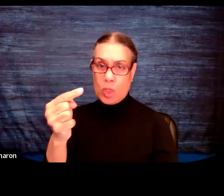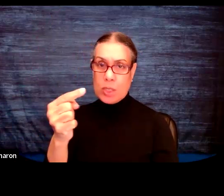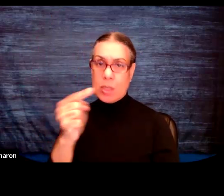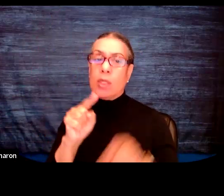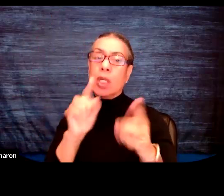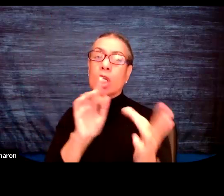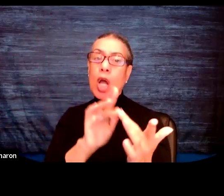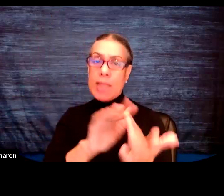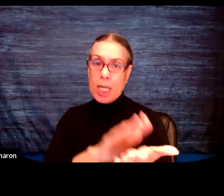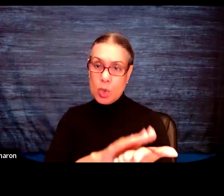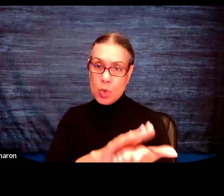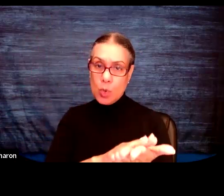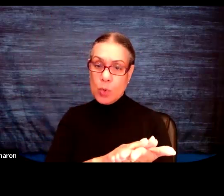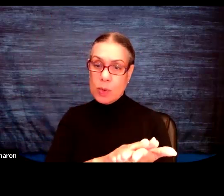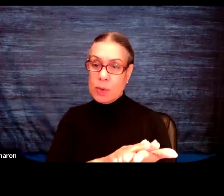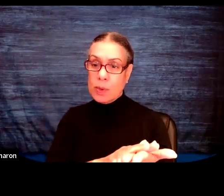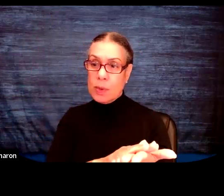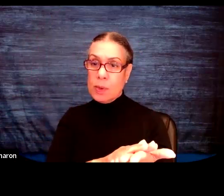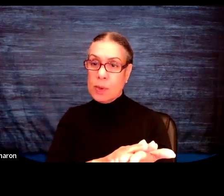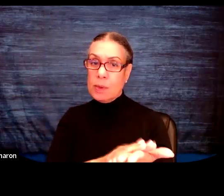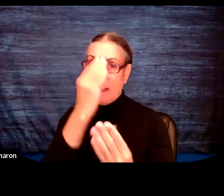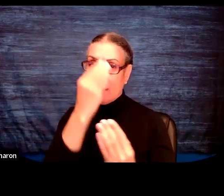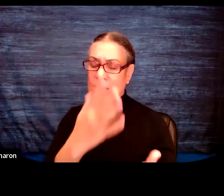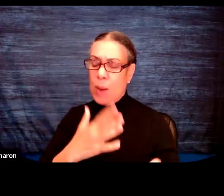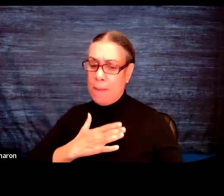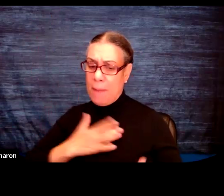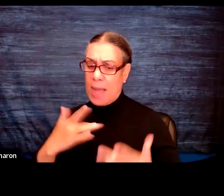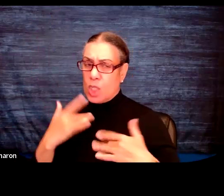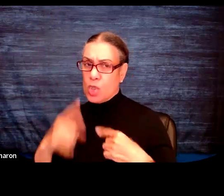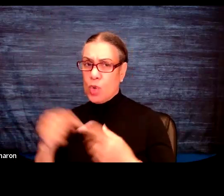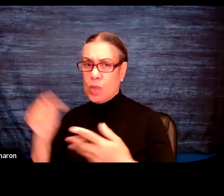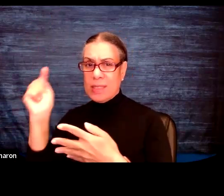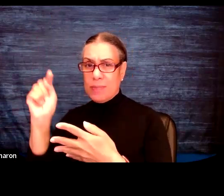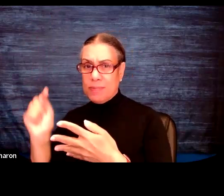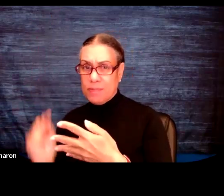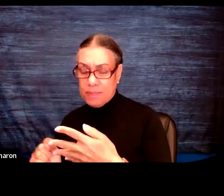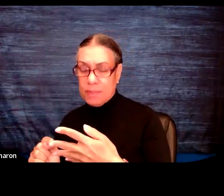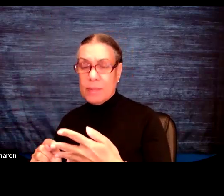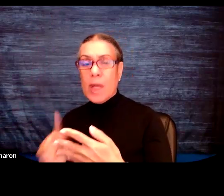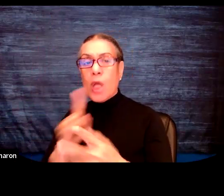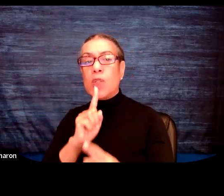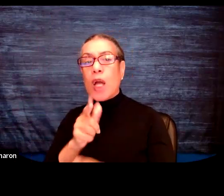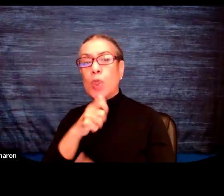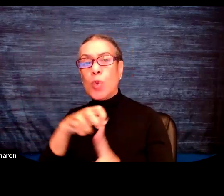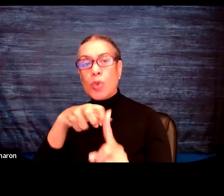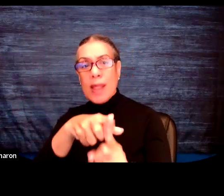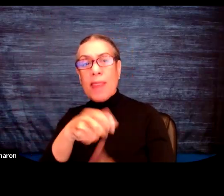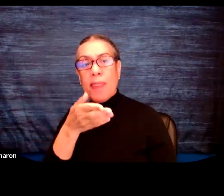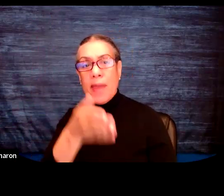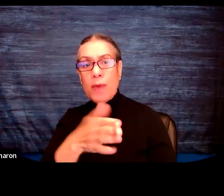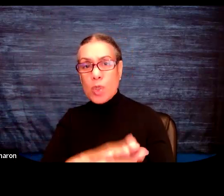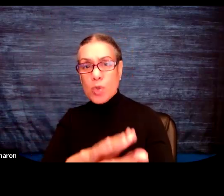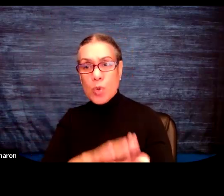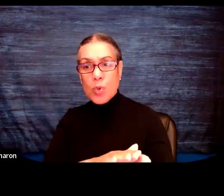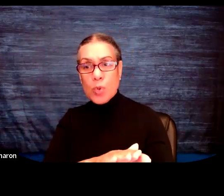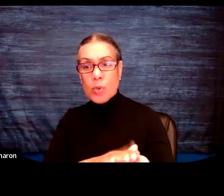go. And they could, let them know what your concerns are. Talk to the people that are there to say, is he